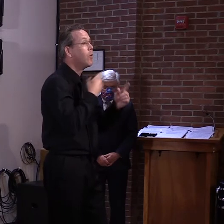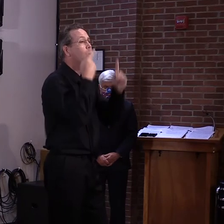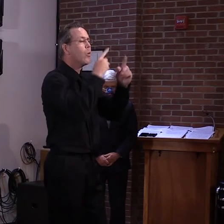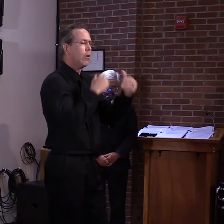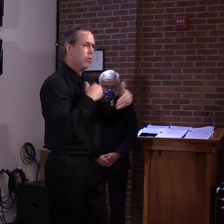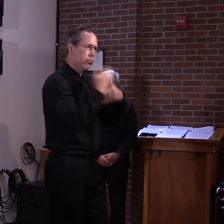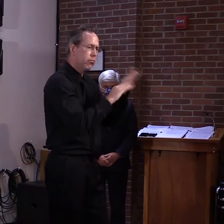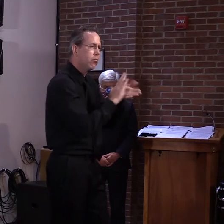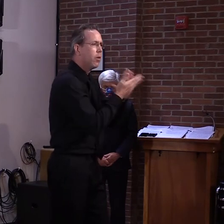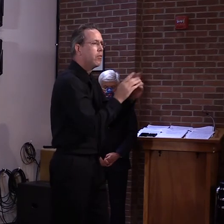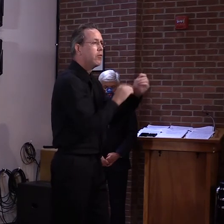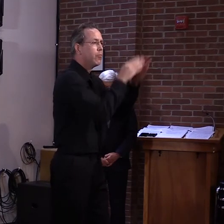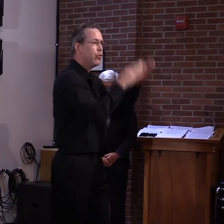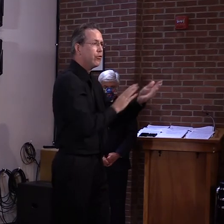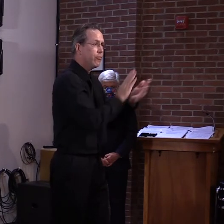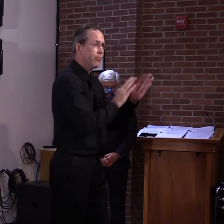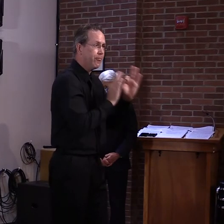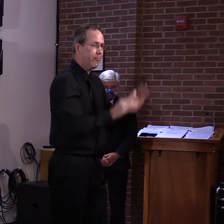Thank you both.